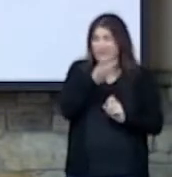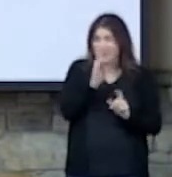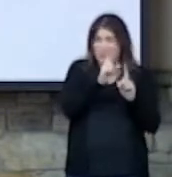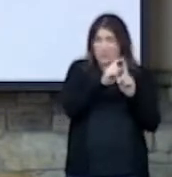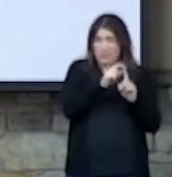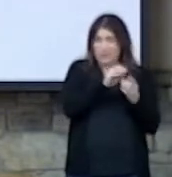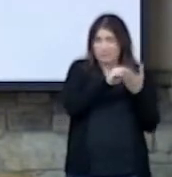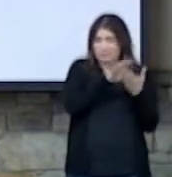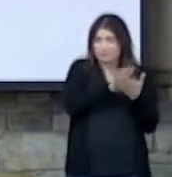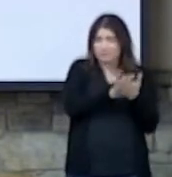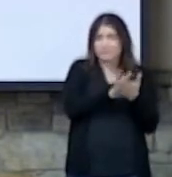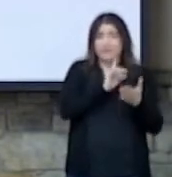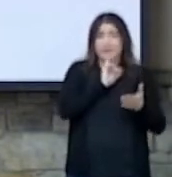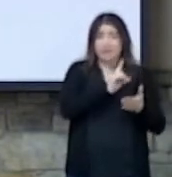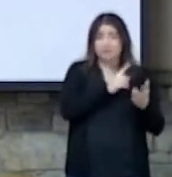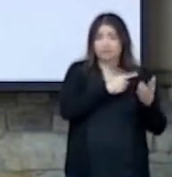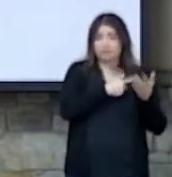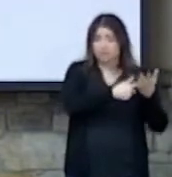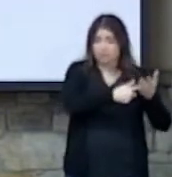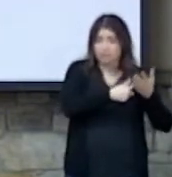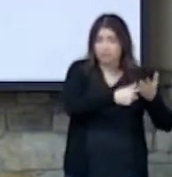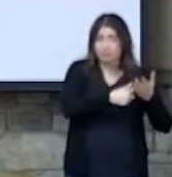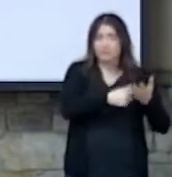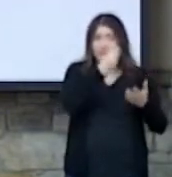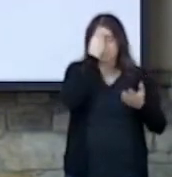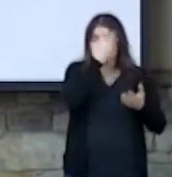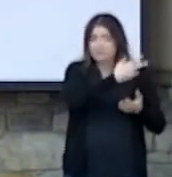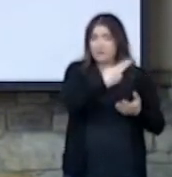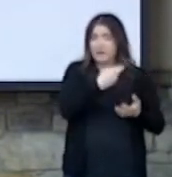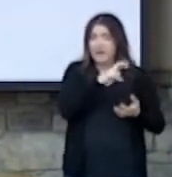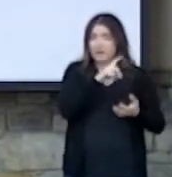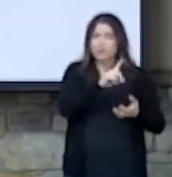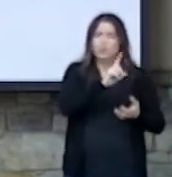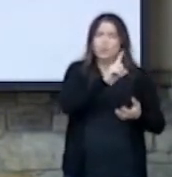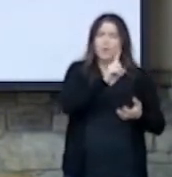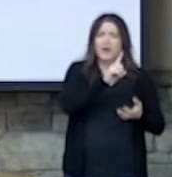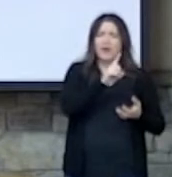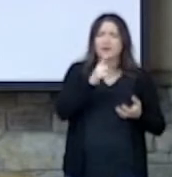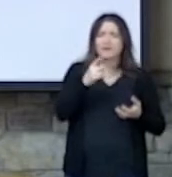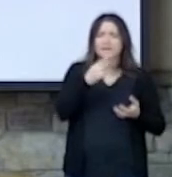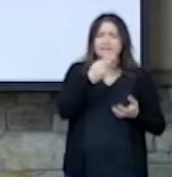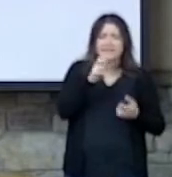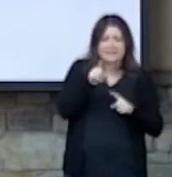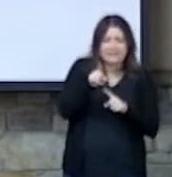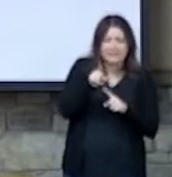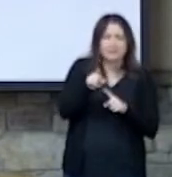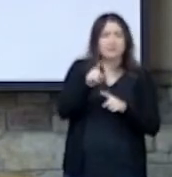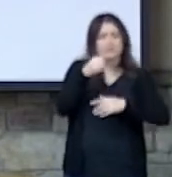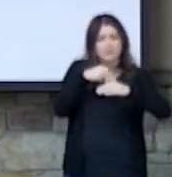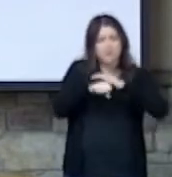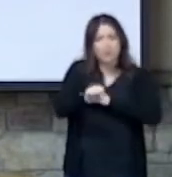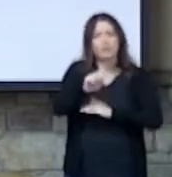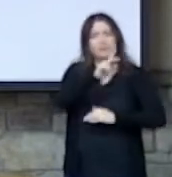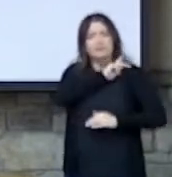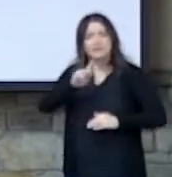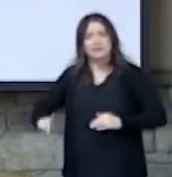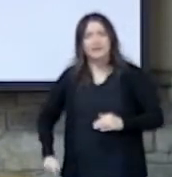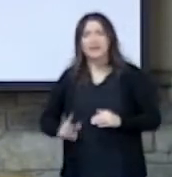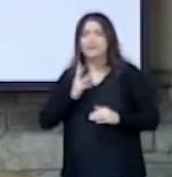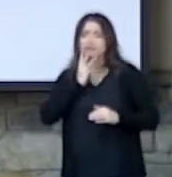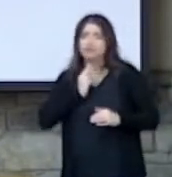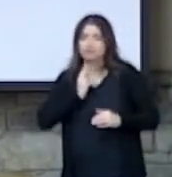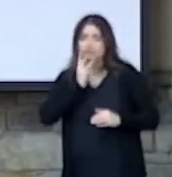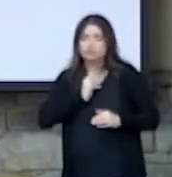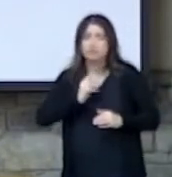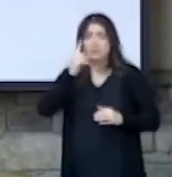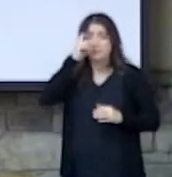they actually spoke. They said to Herod, "Where is he who has been born king of the Jews? For we saw his